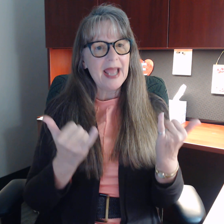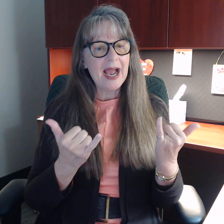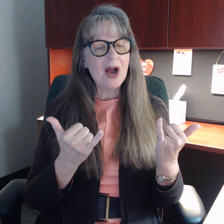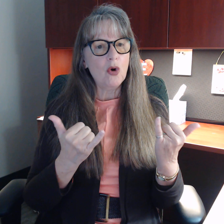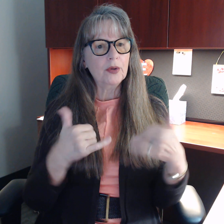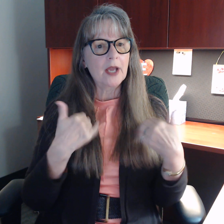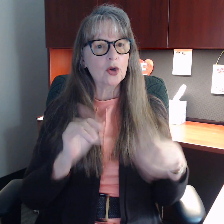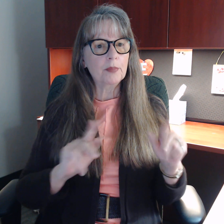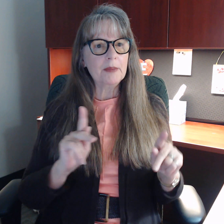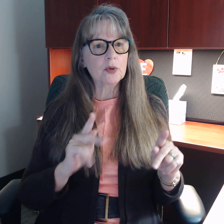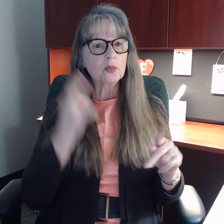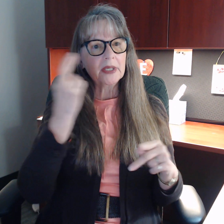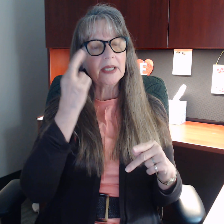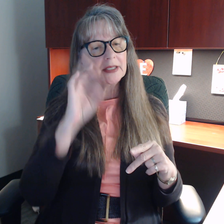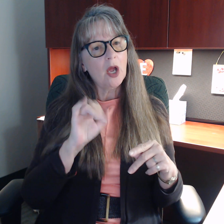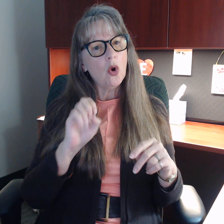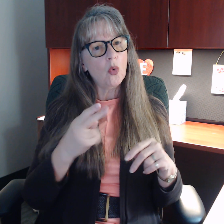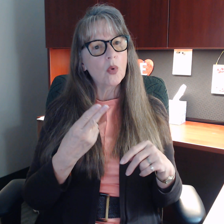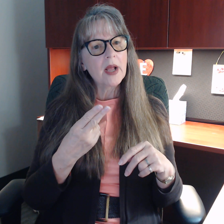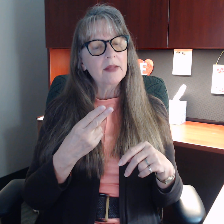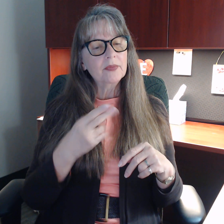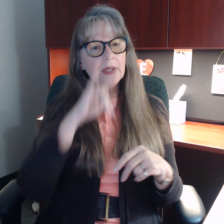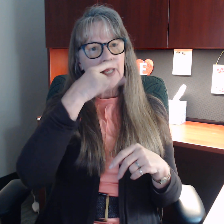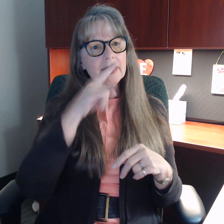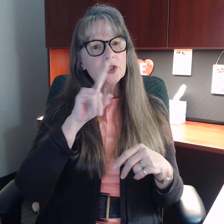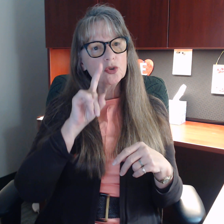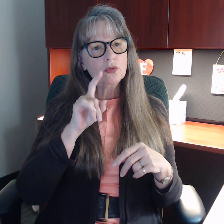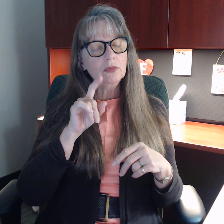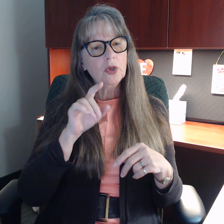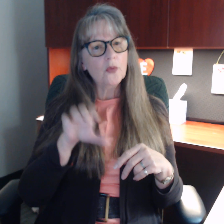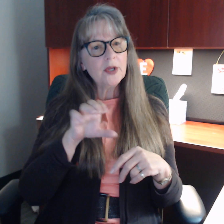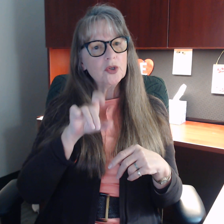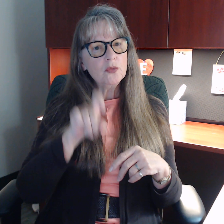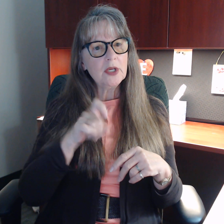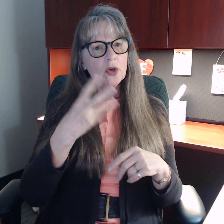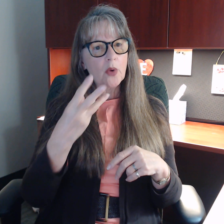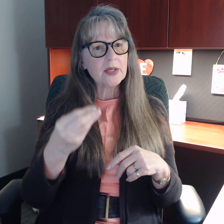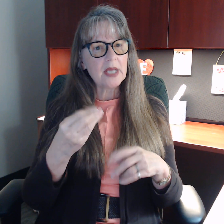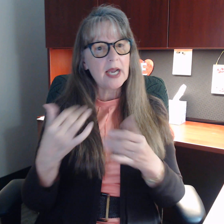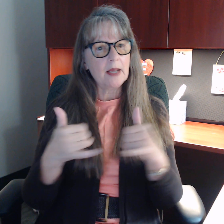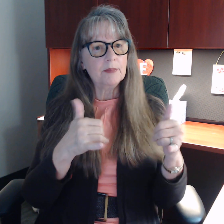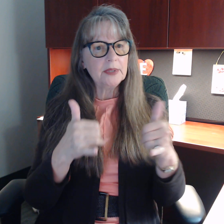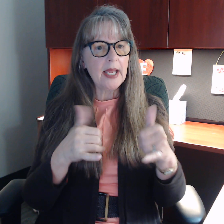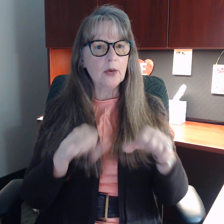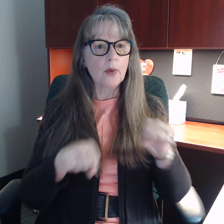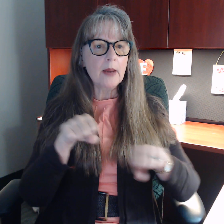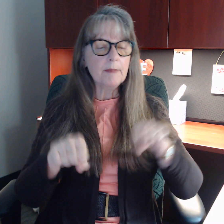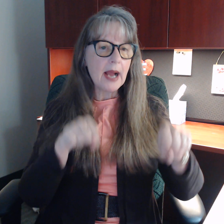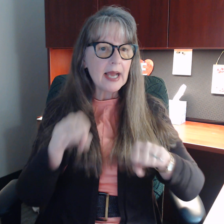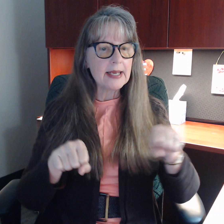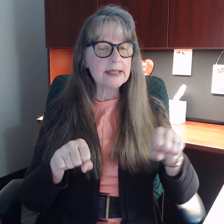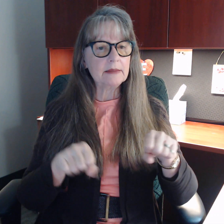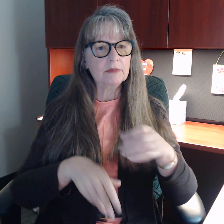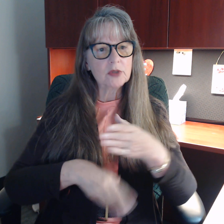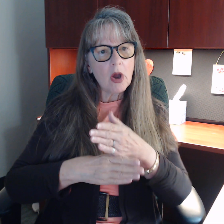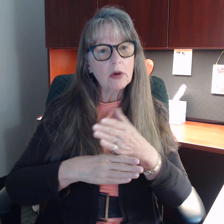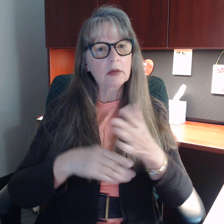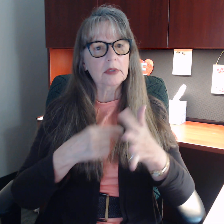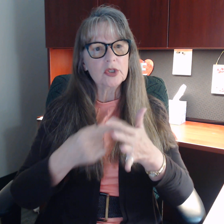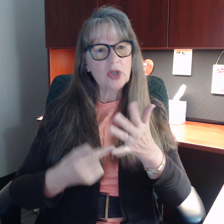now younger people are realizing, oh, the kids, they do need to go outside and play and ride bikes and soccer and just all those